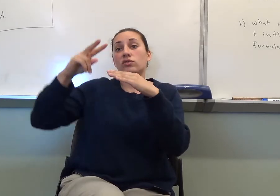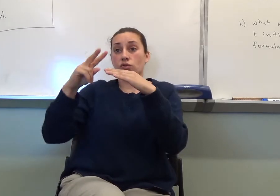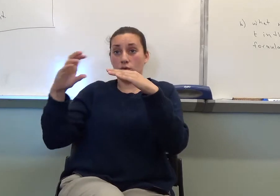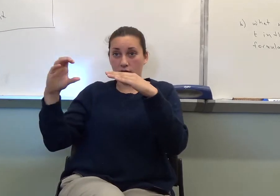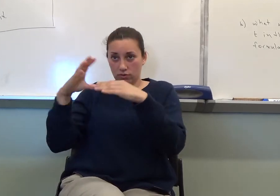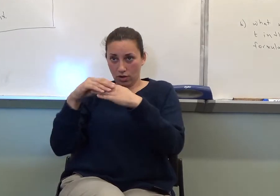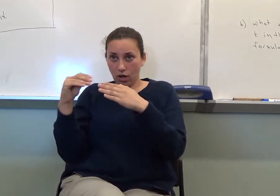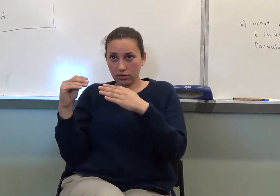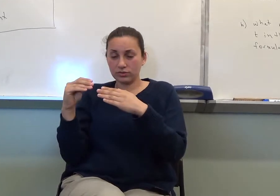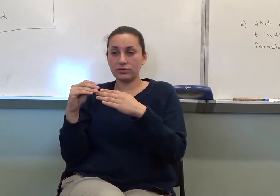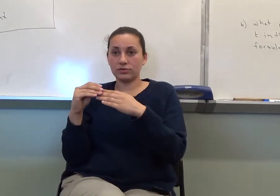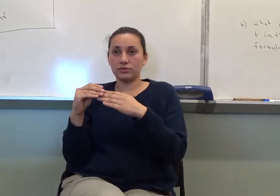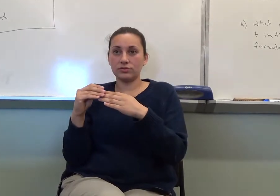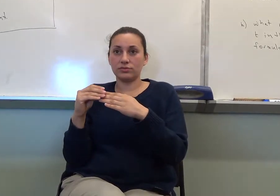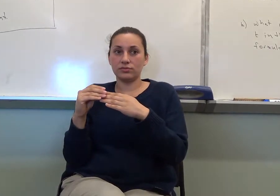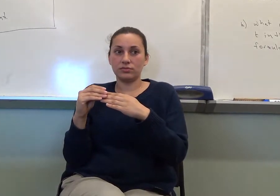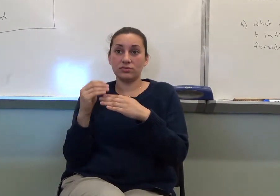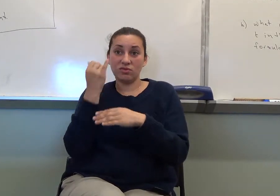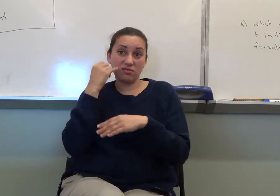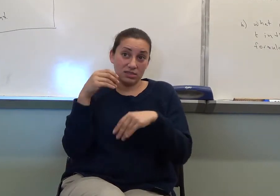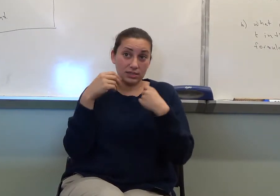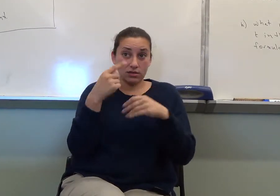merchandise over $200.